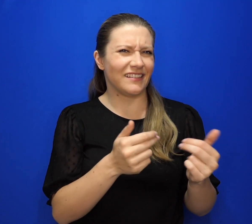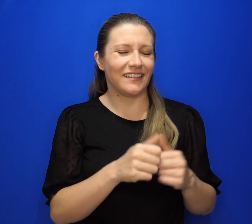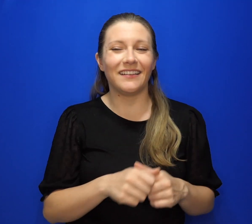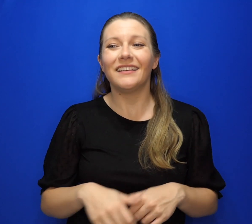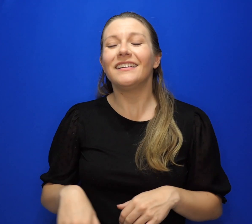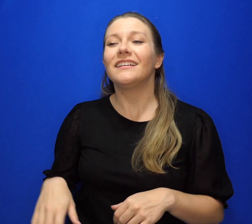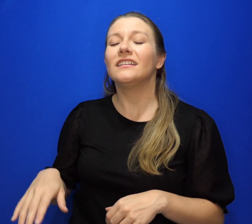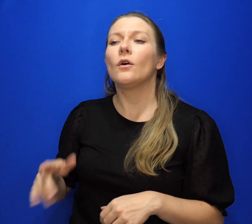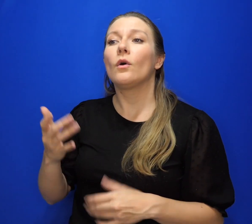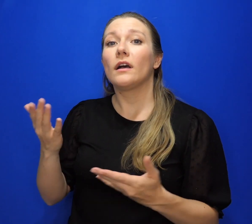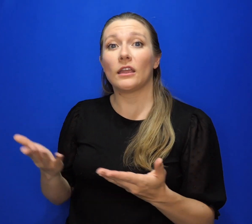problem is how do you